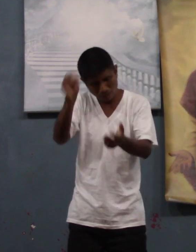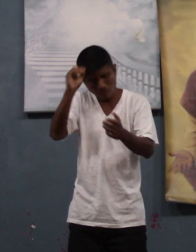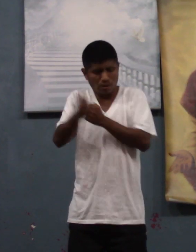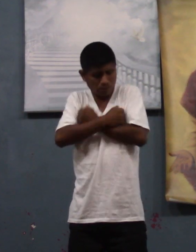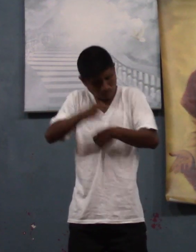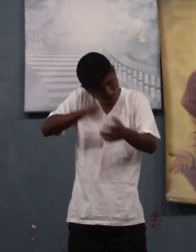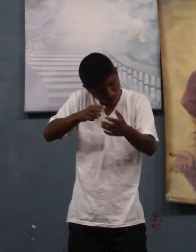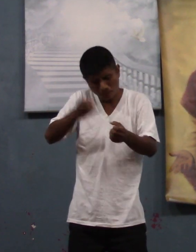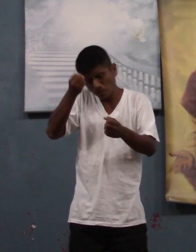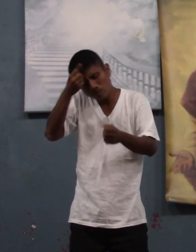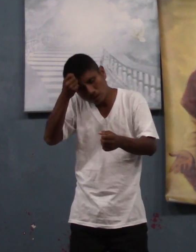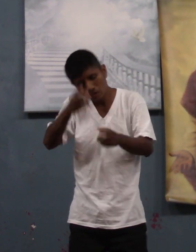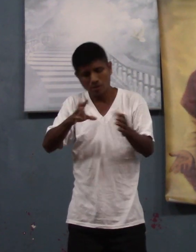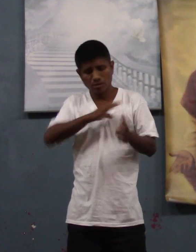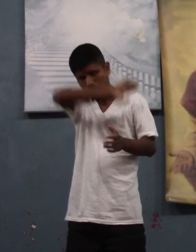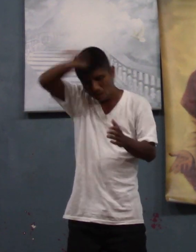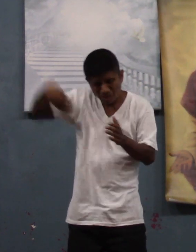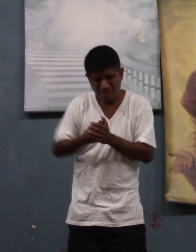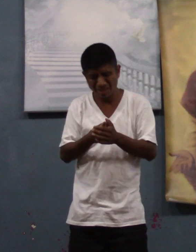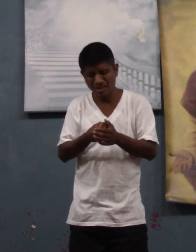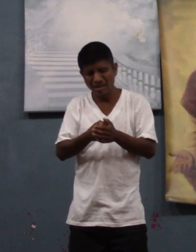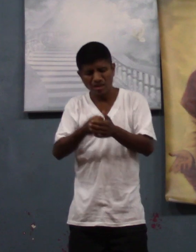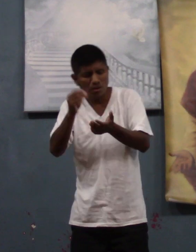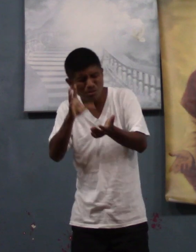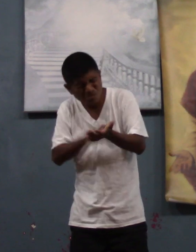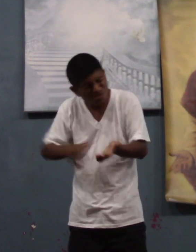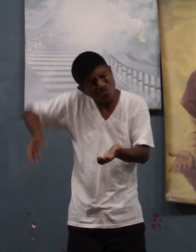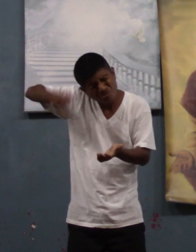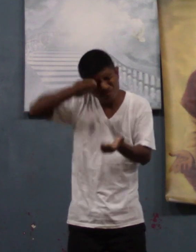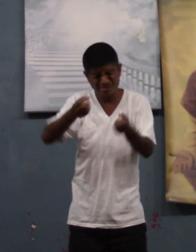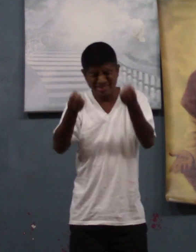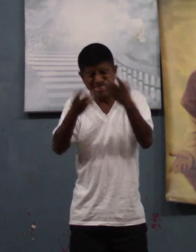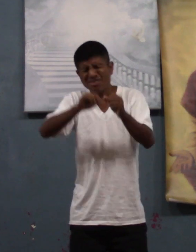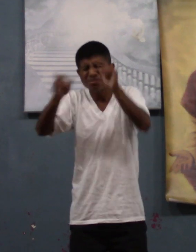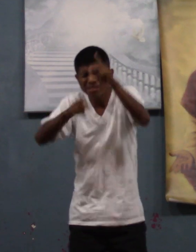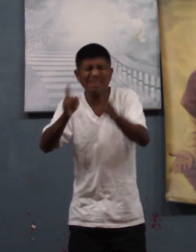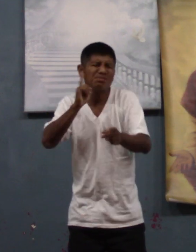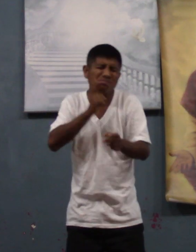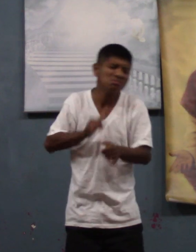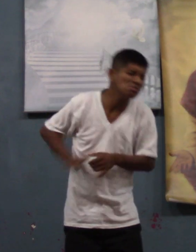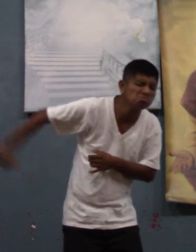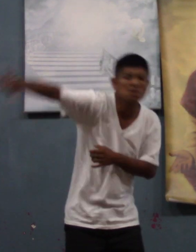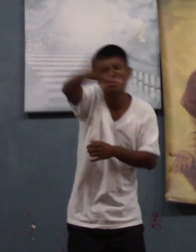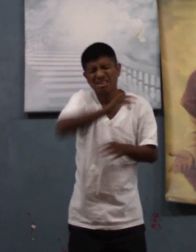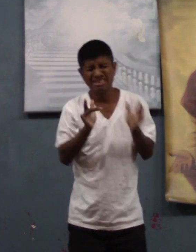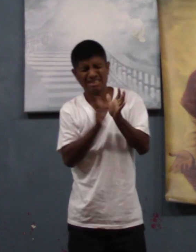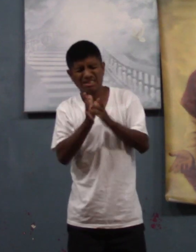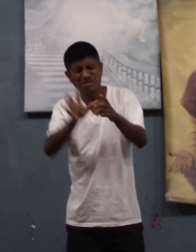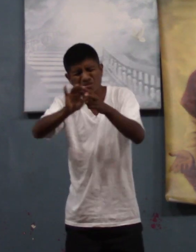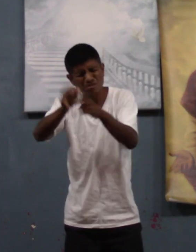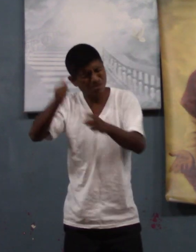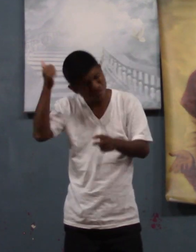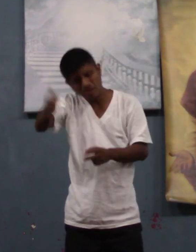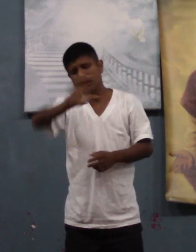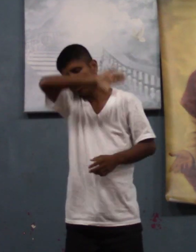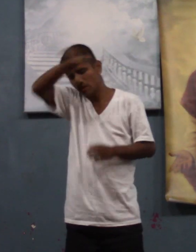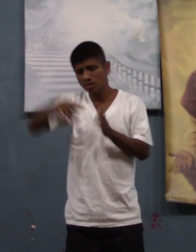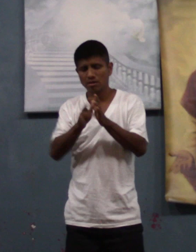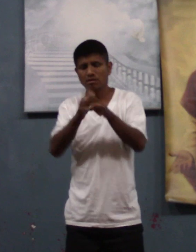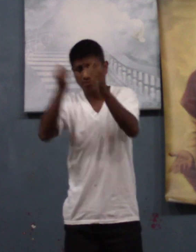go home, they could learn to love you, that we could all learn and understand that the